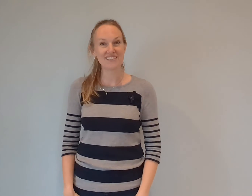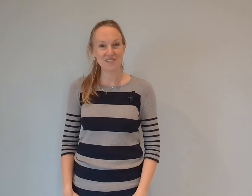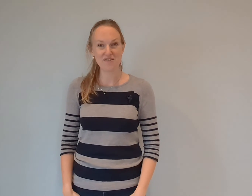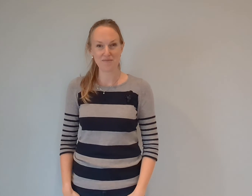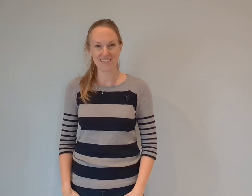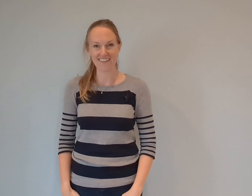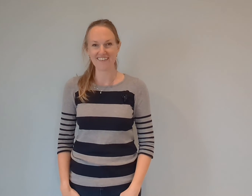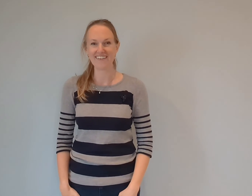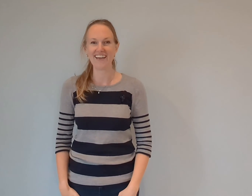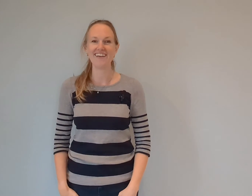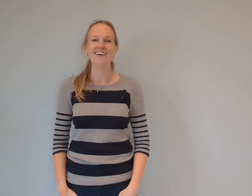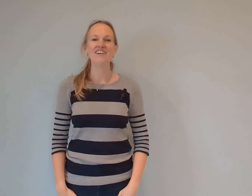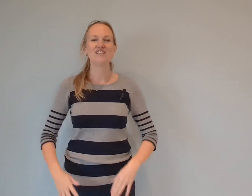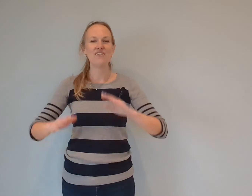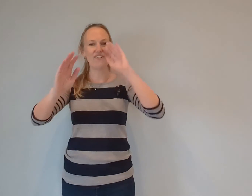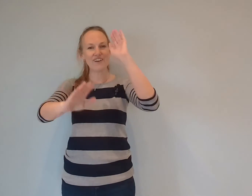two of them together. Okay, so oh